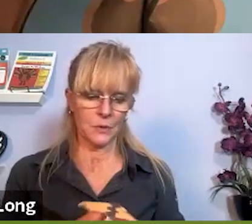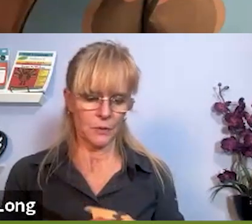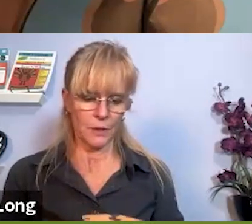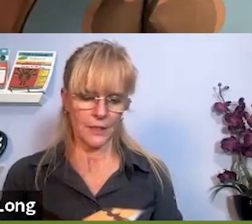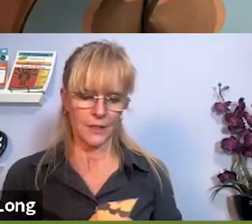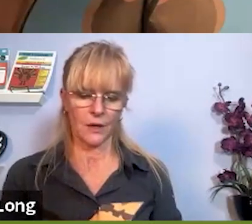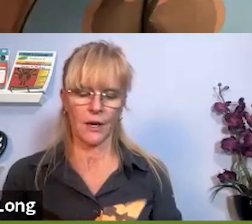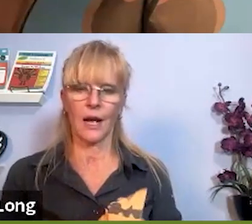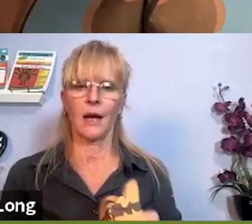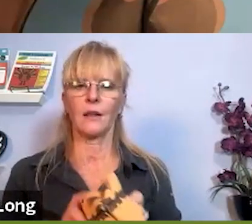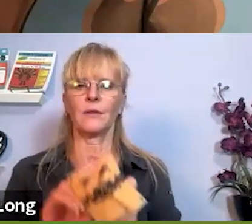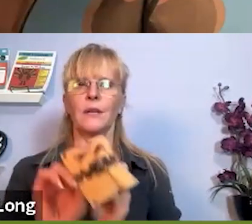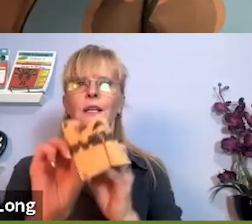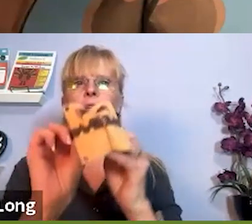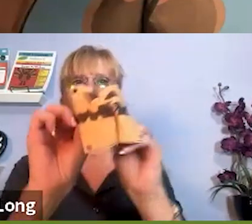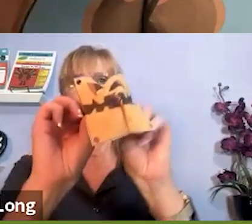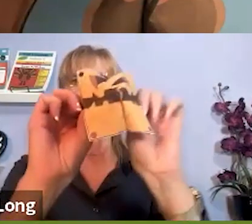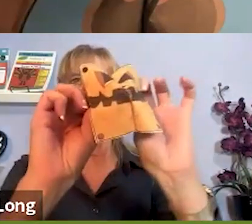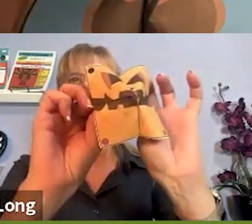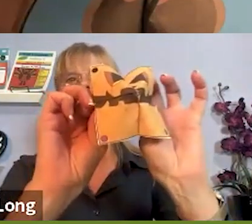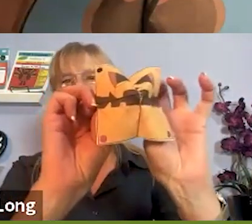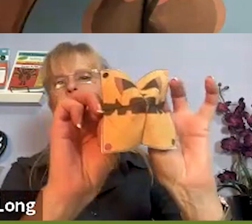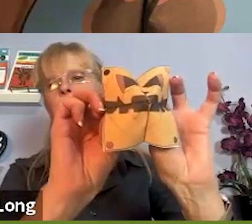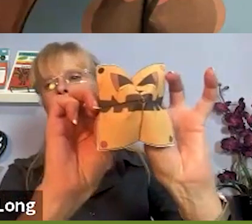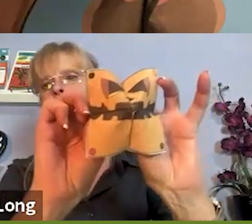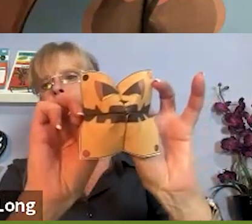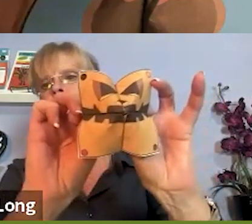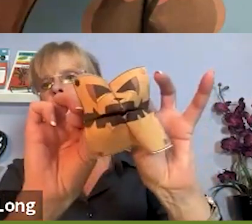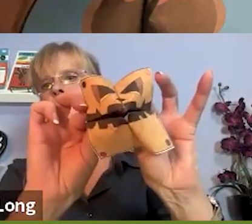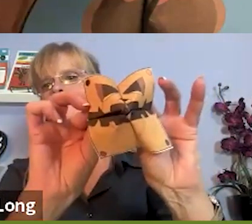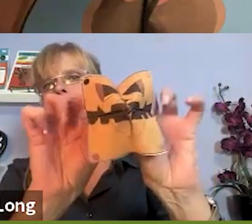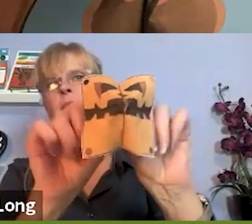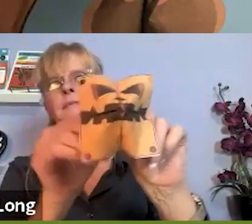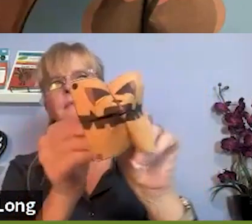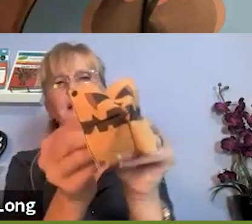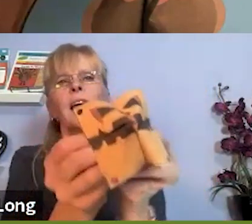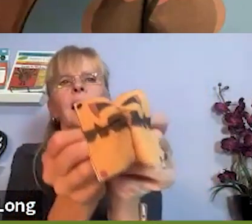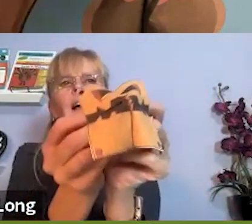And this one was our Halloween. So like here.